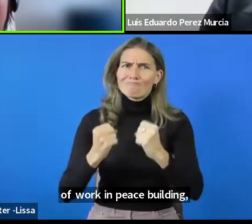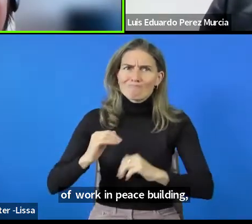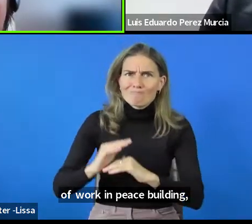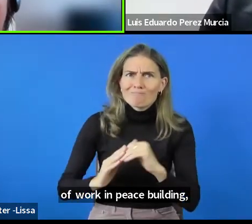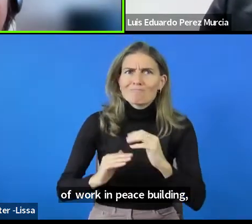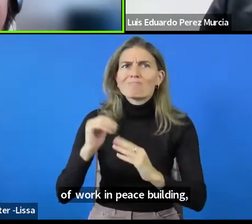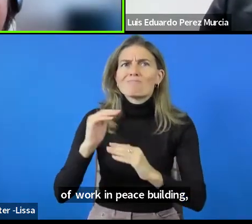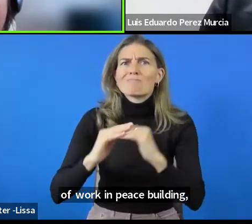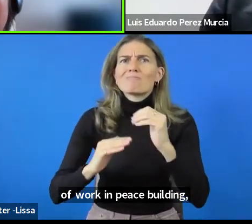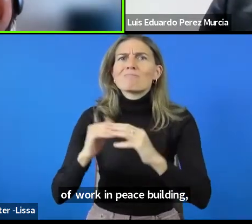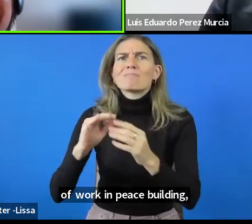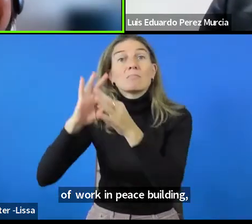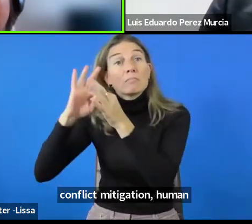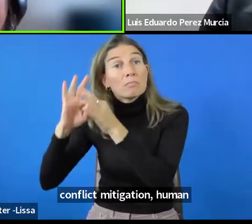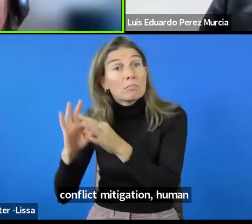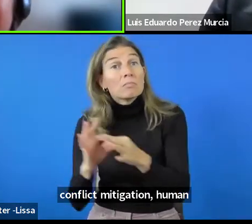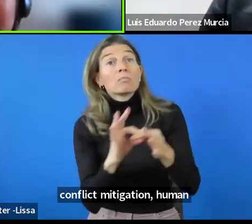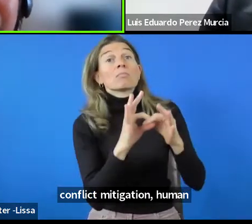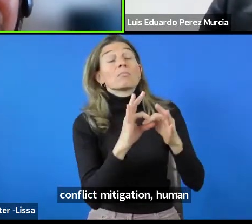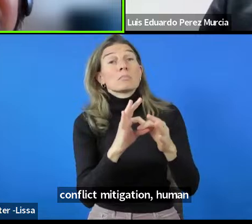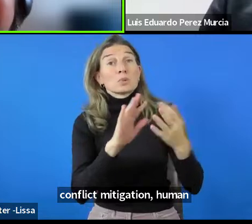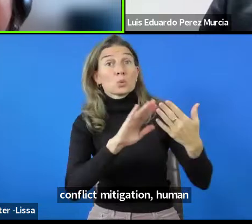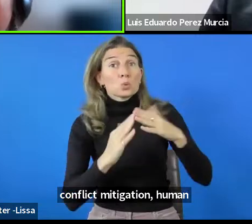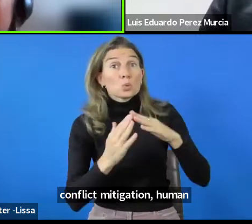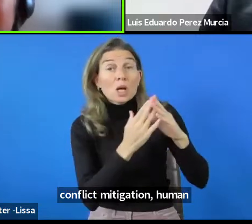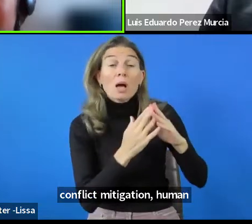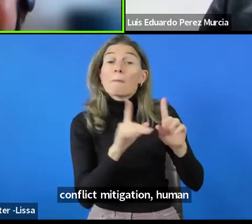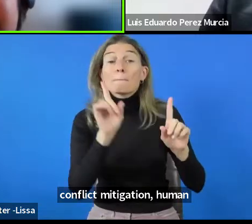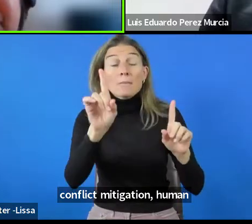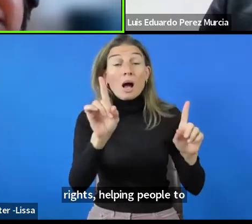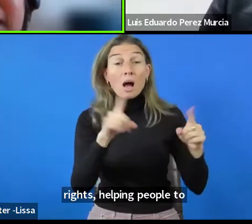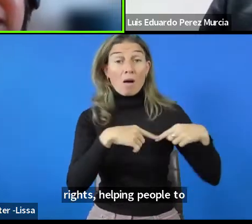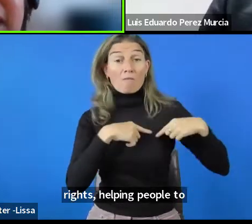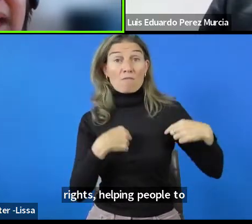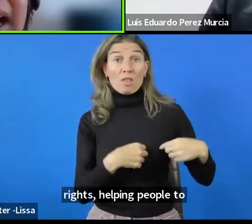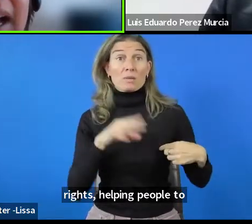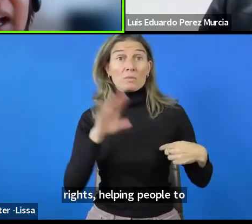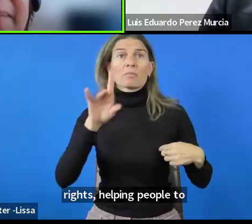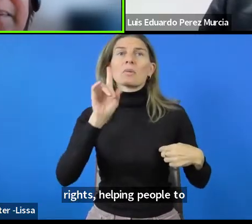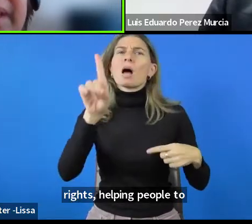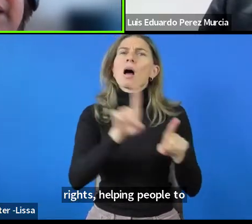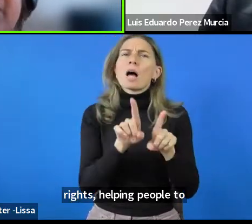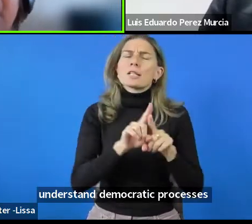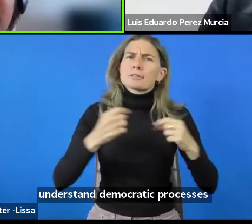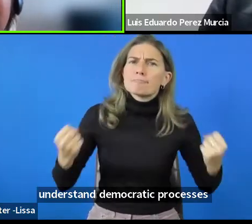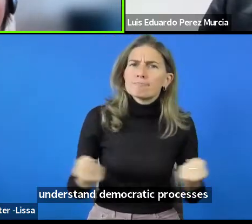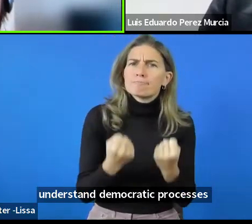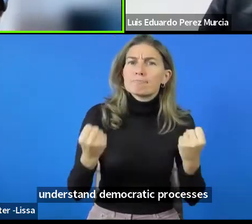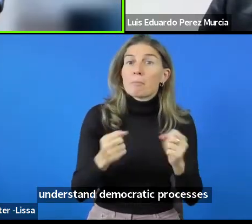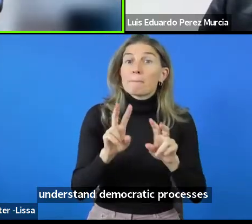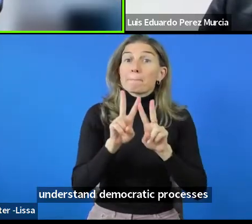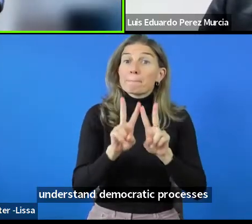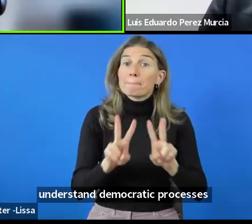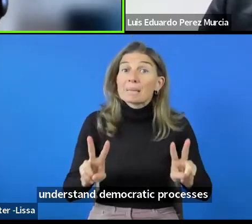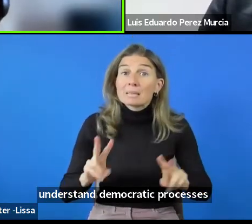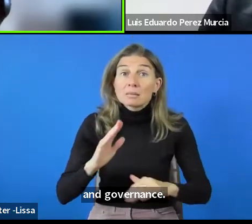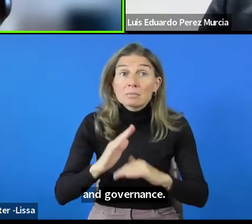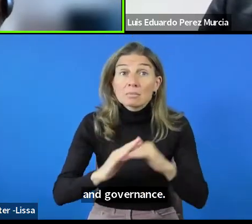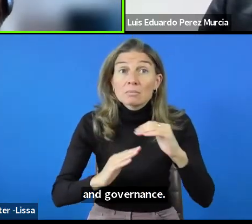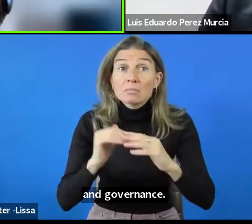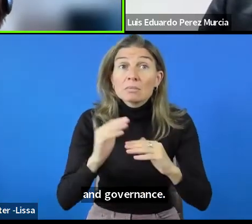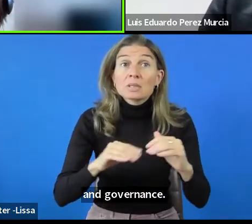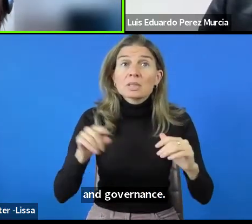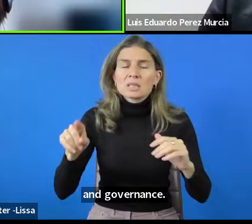rights, helping people to understand democratic processes and governance. So what we've been working with